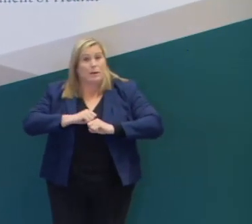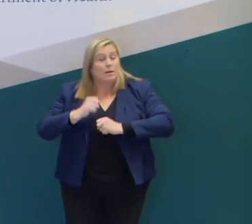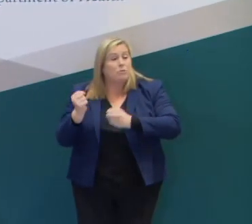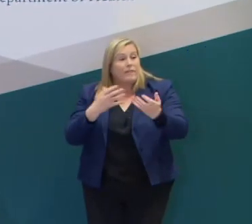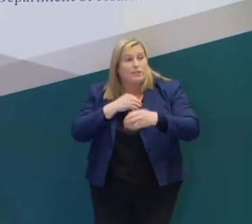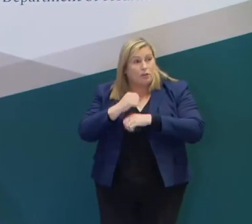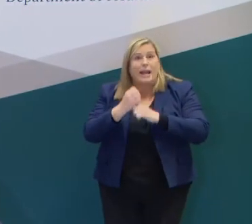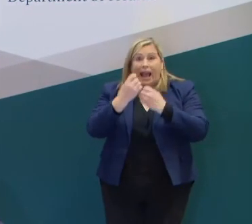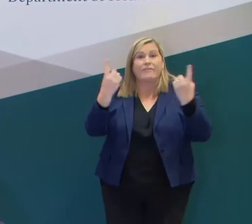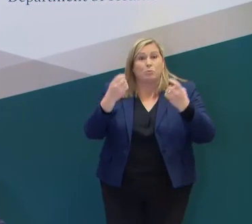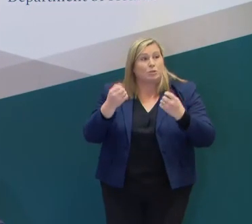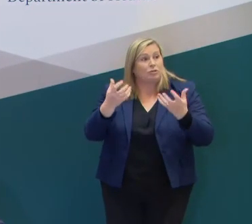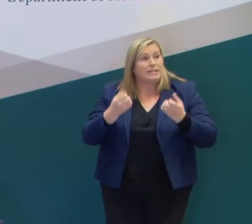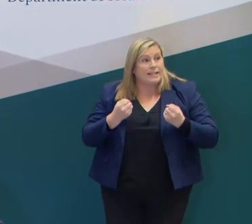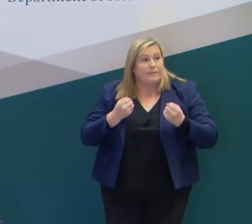results. The